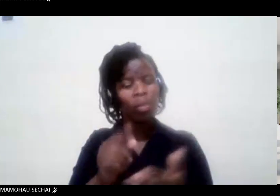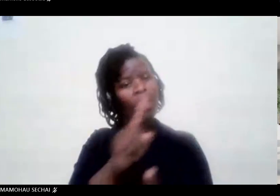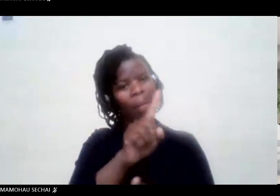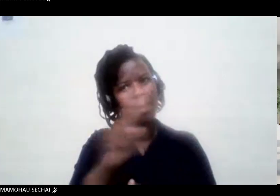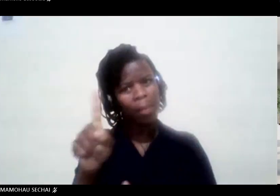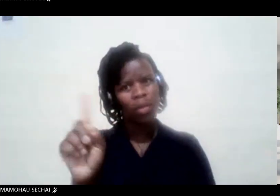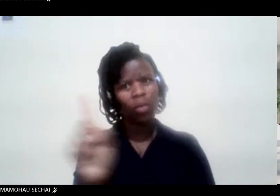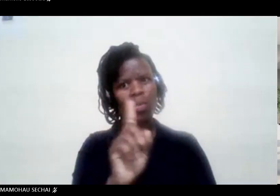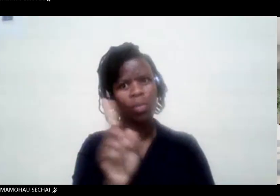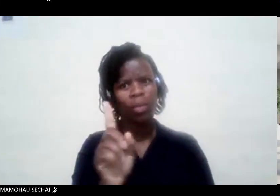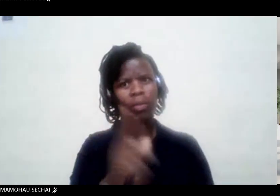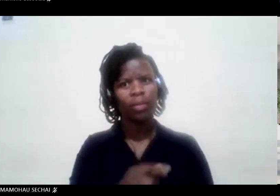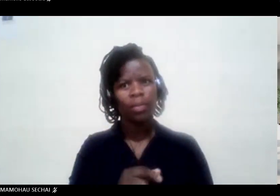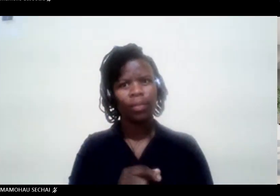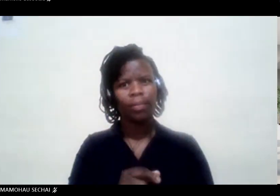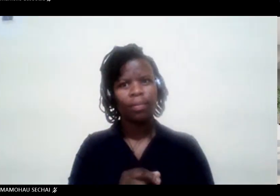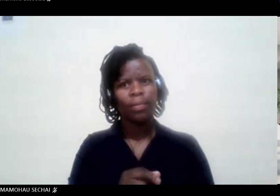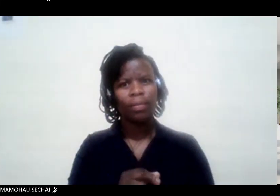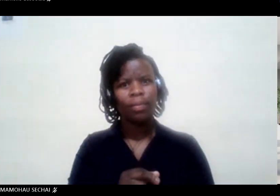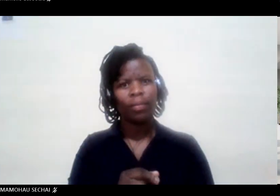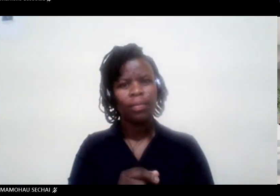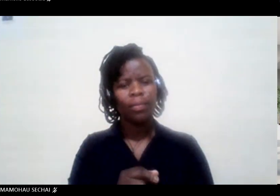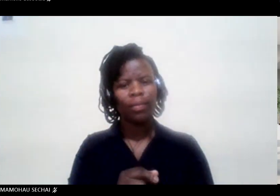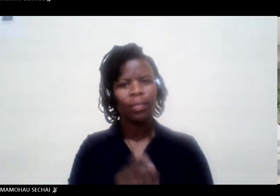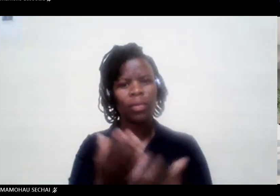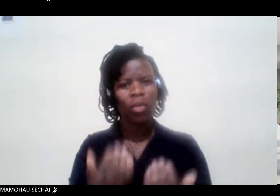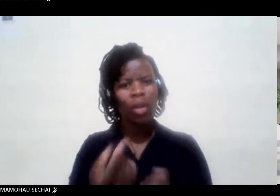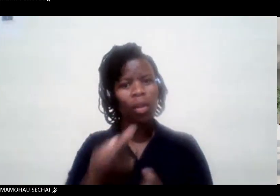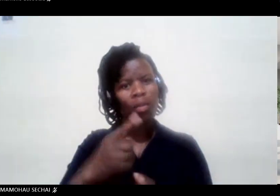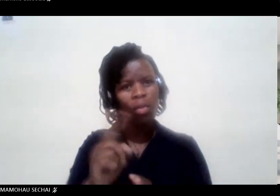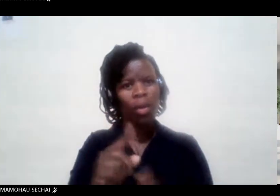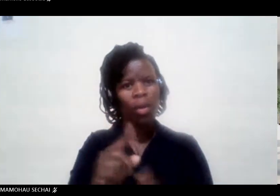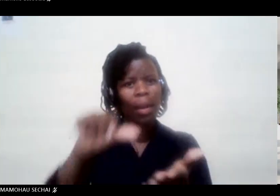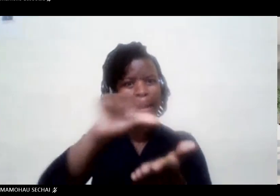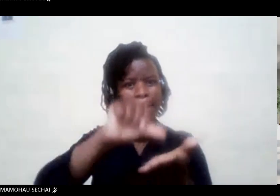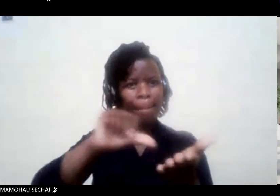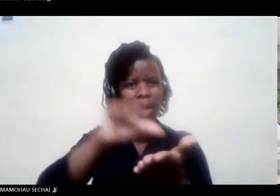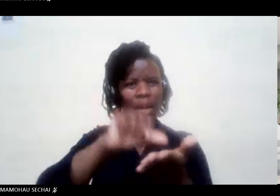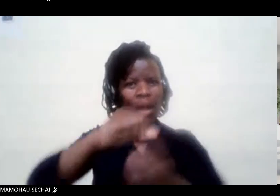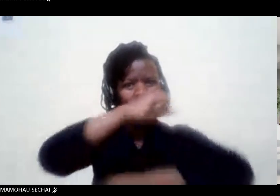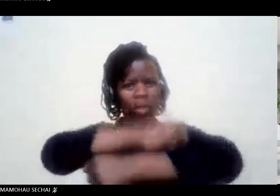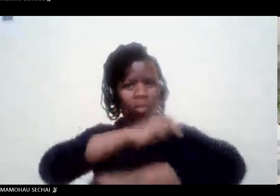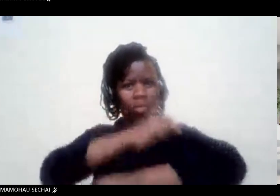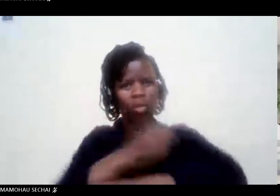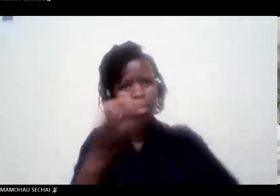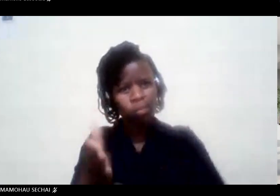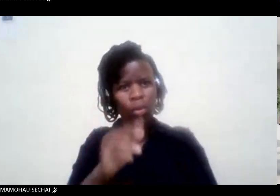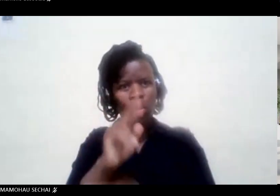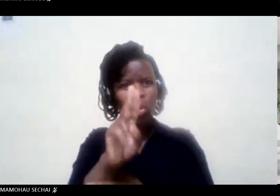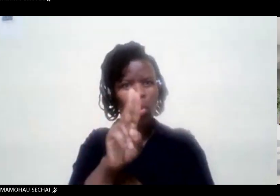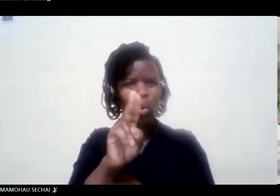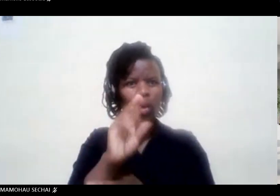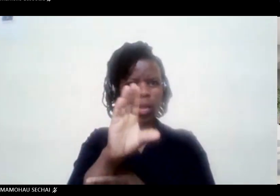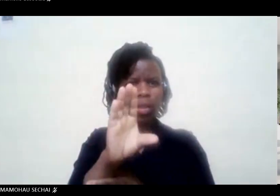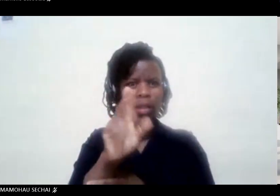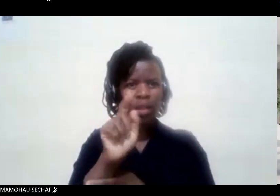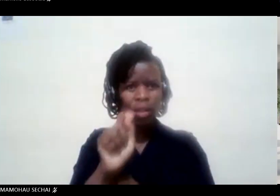year medical students at UCT. So during the lecture, one of the students stood